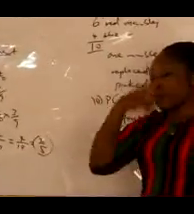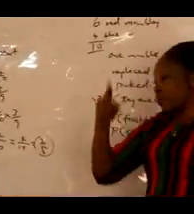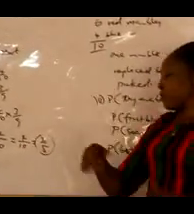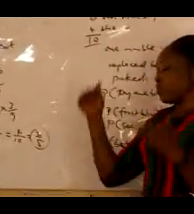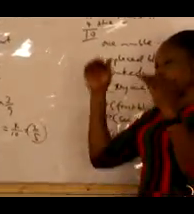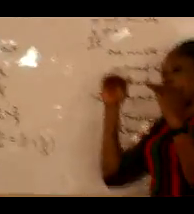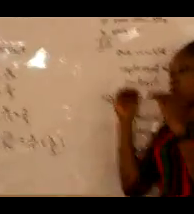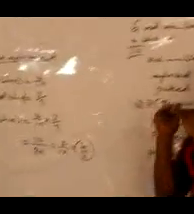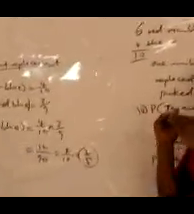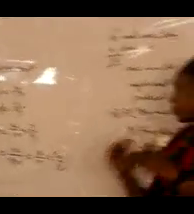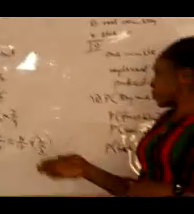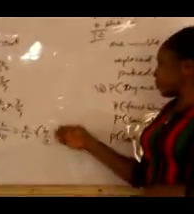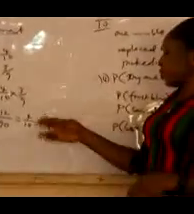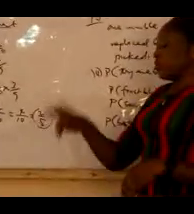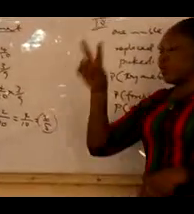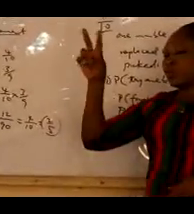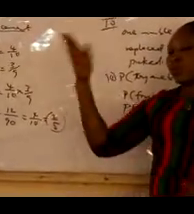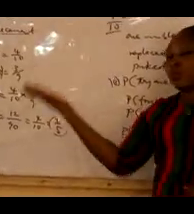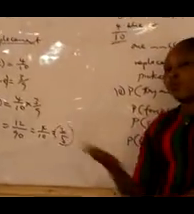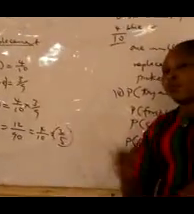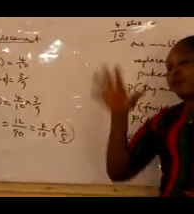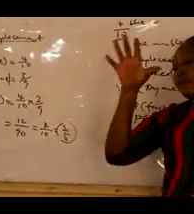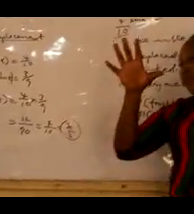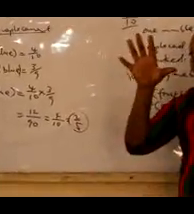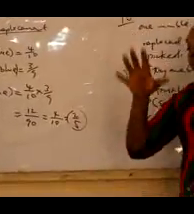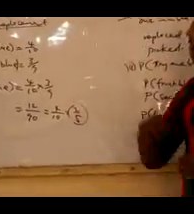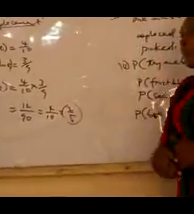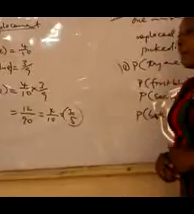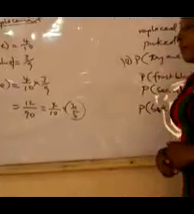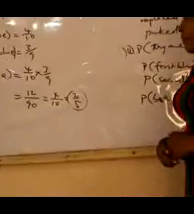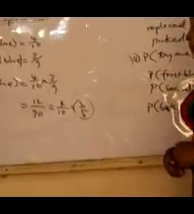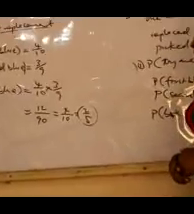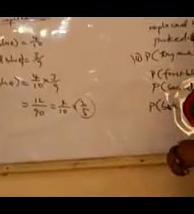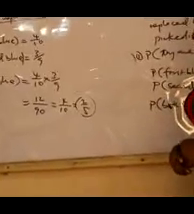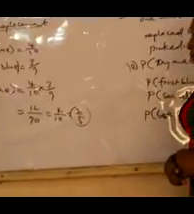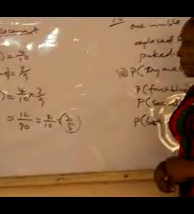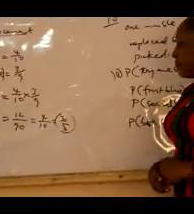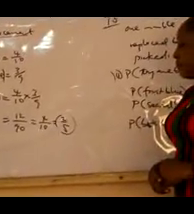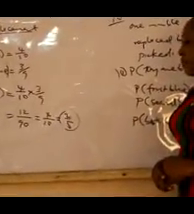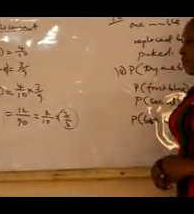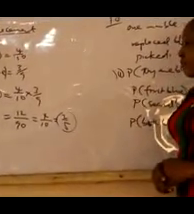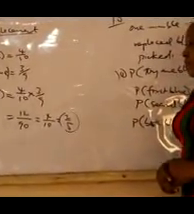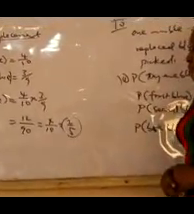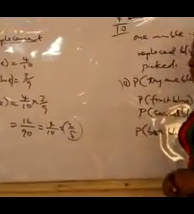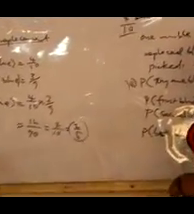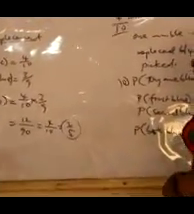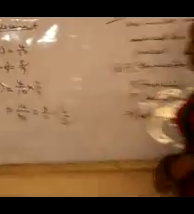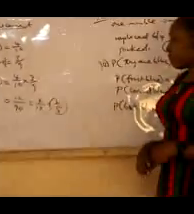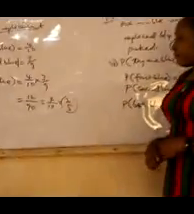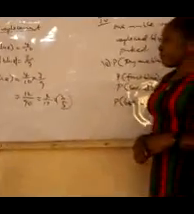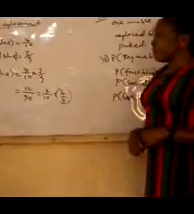says, under it, they are of different color. They are of different